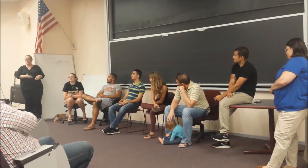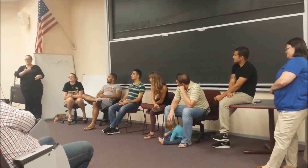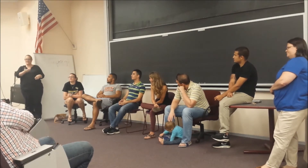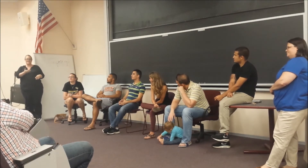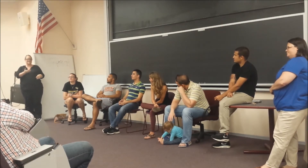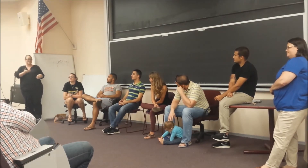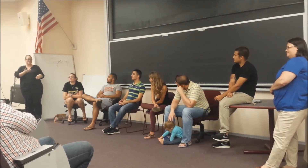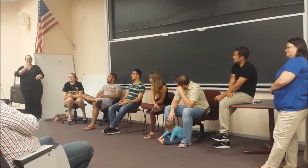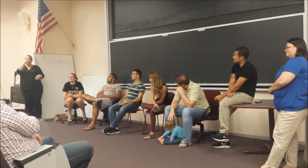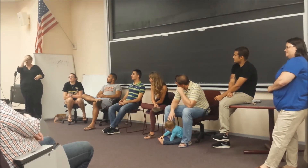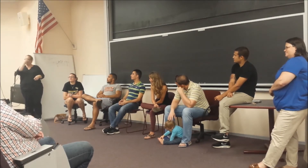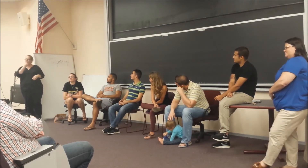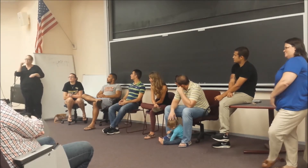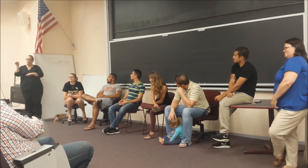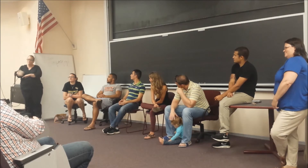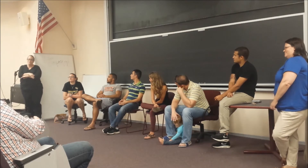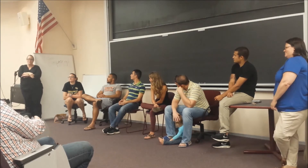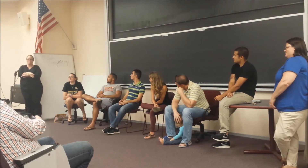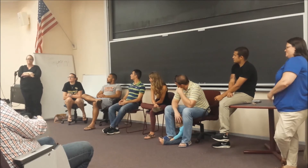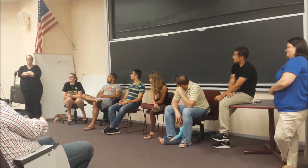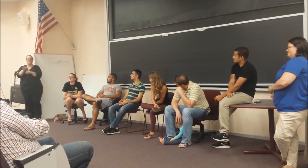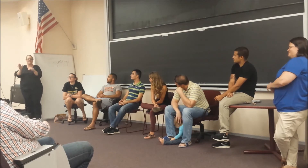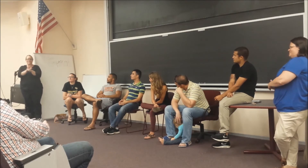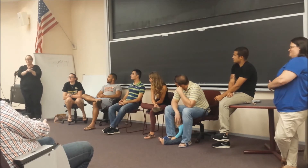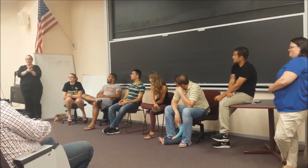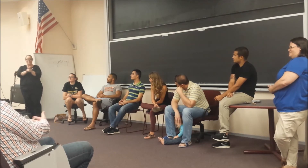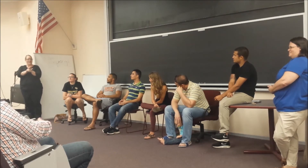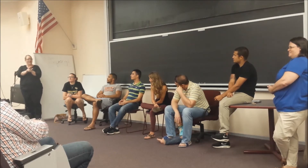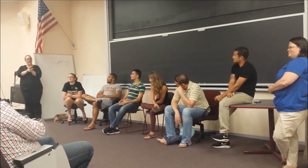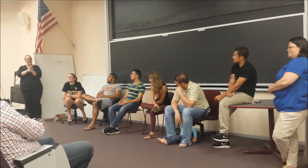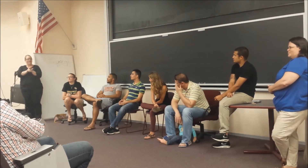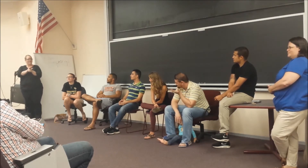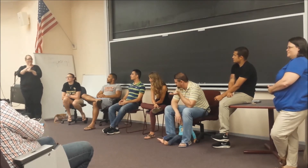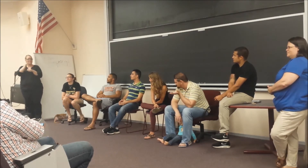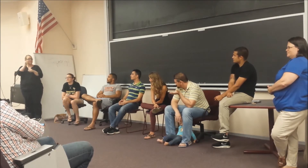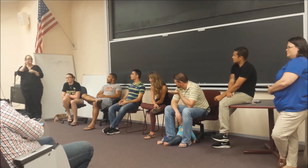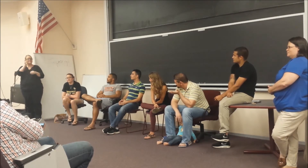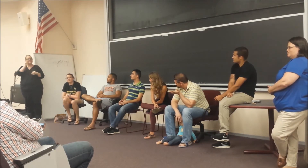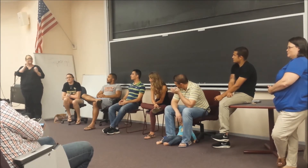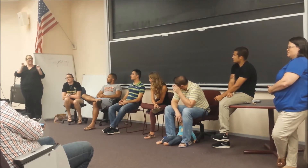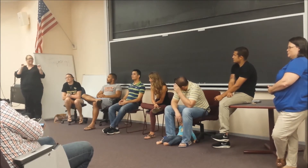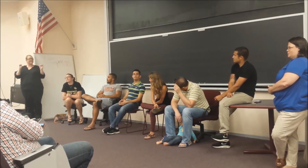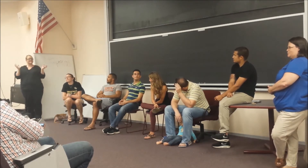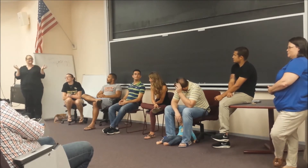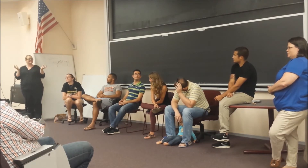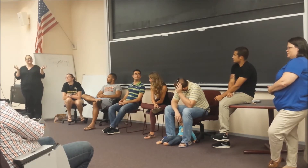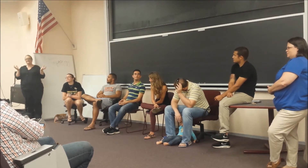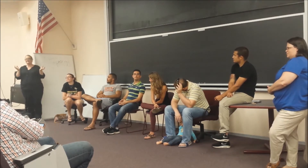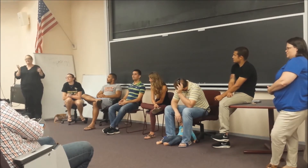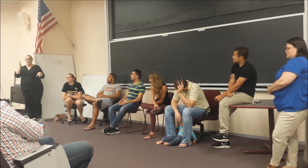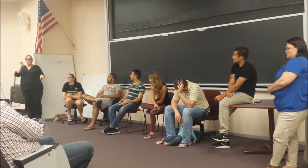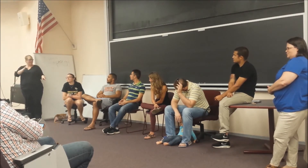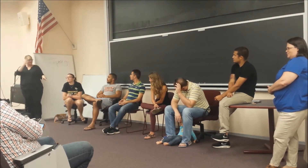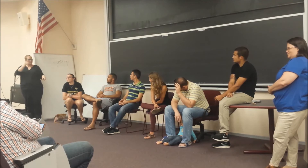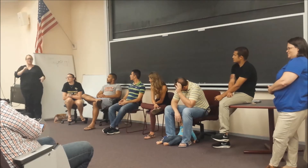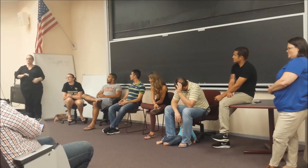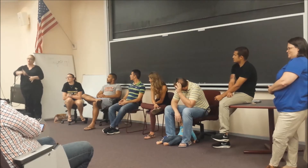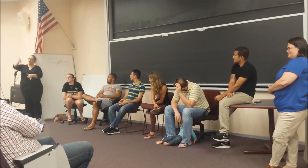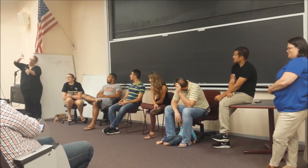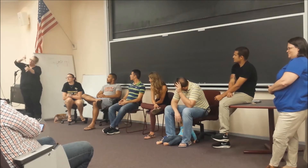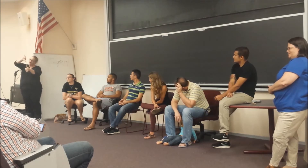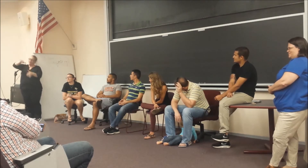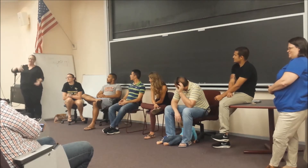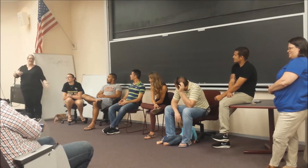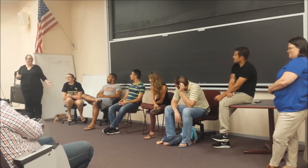yes, she slept like a baby because the hearing did not wake her up. That's why she's so tall